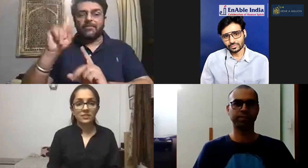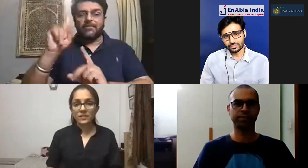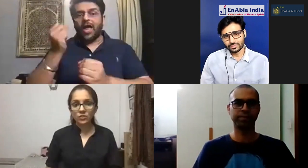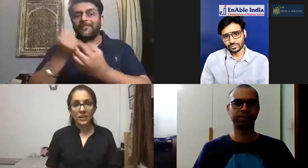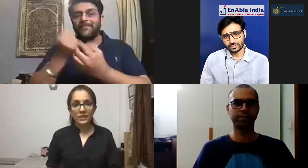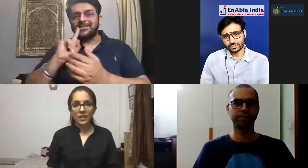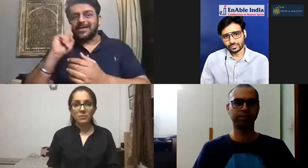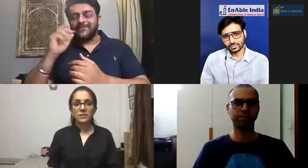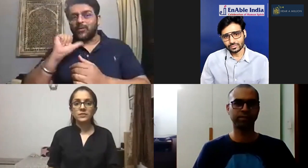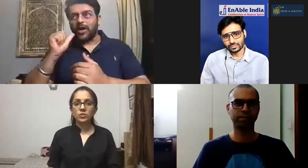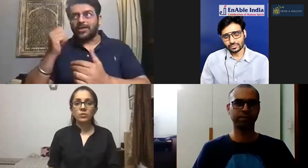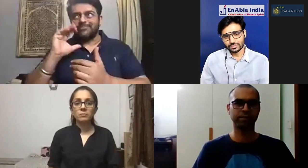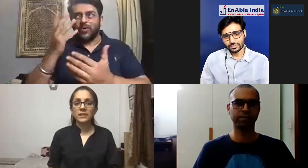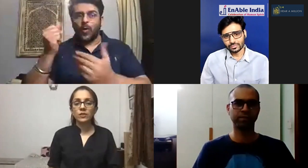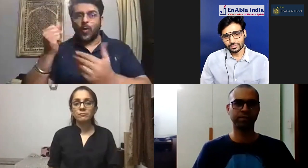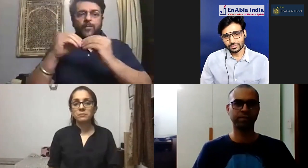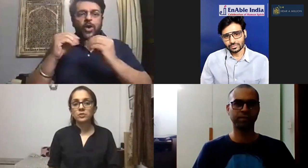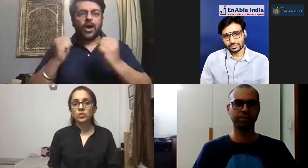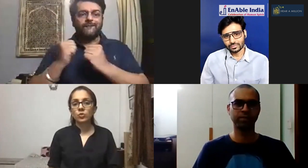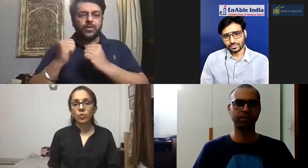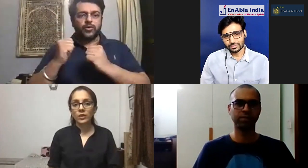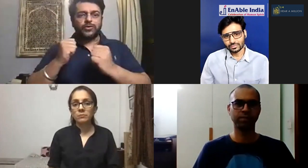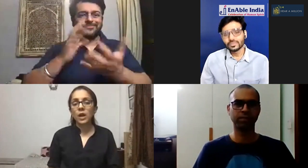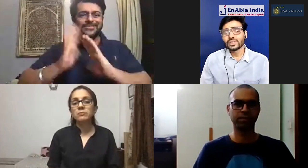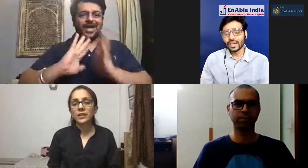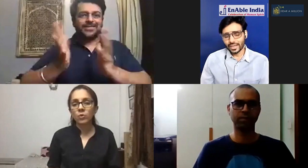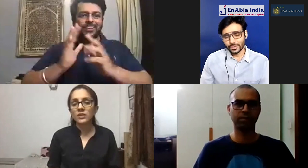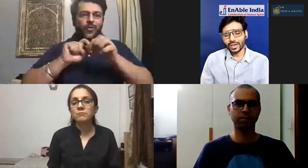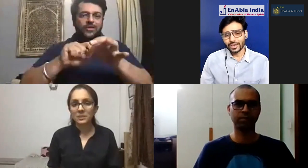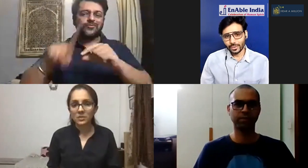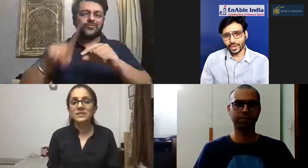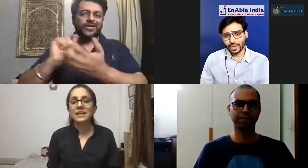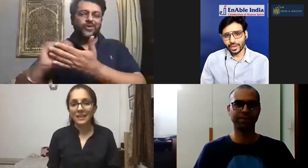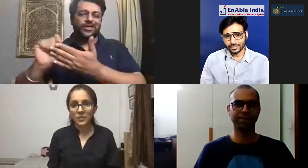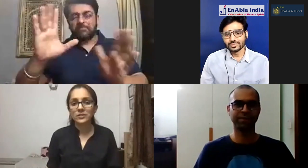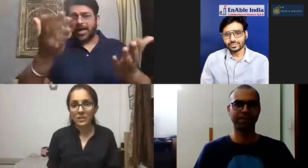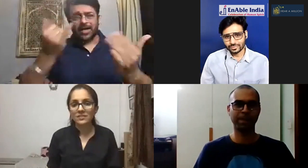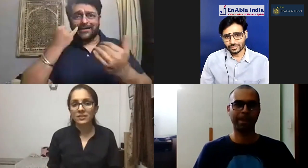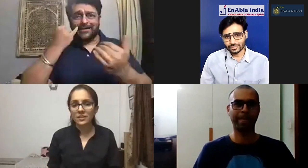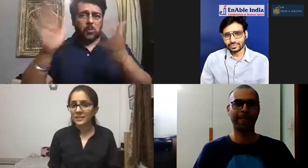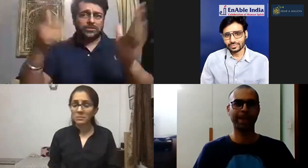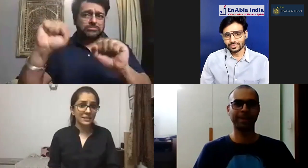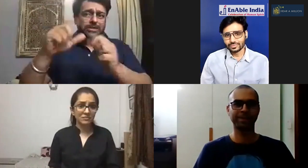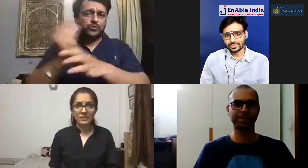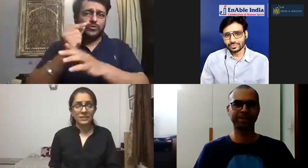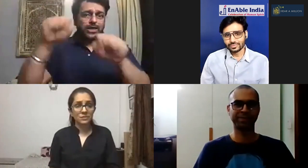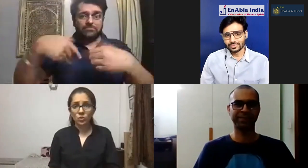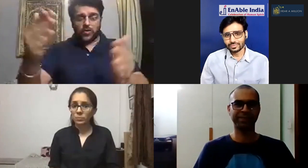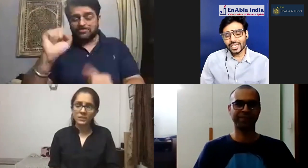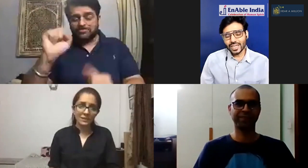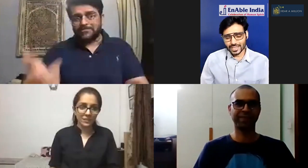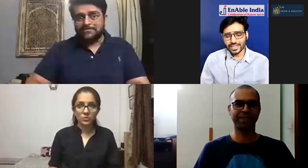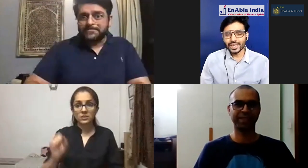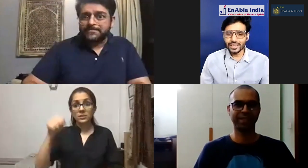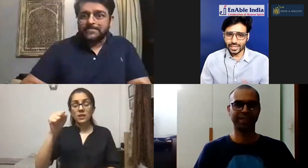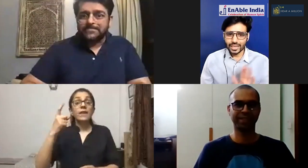Yes, that's a very good idea. But you know, many deaf people don't want. Yeah, They are I know. sign language rather than writing. But definitely, if it's But open,